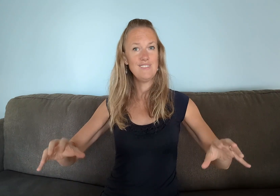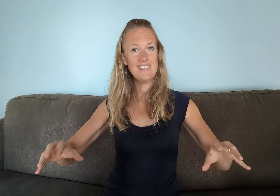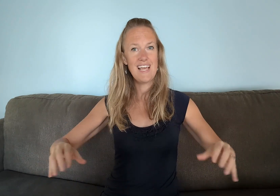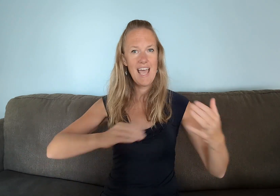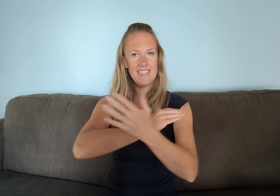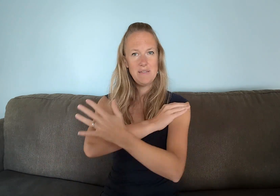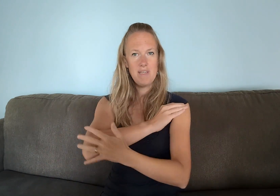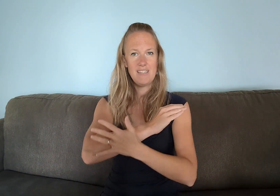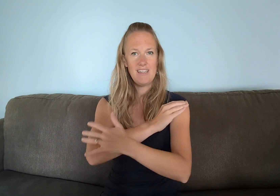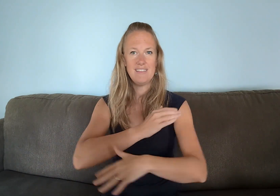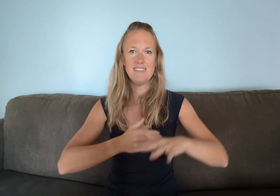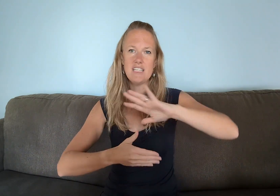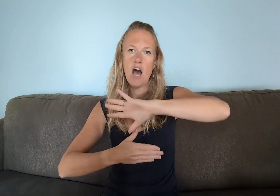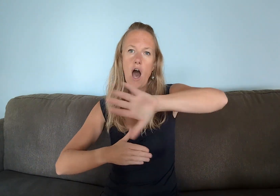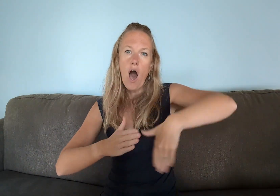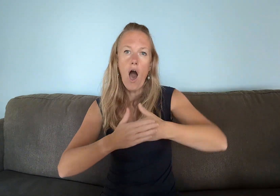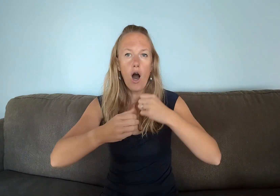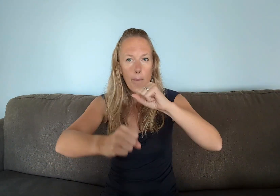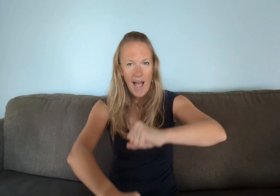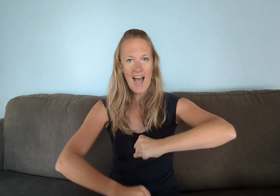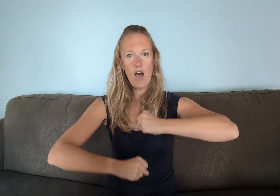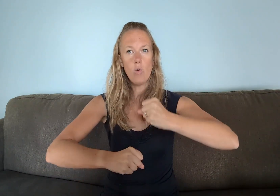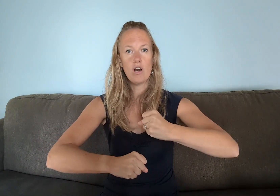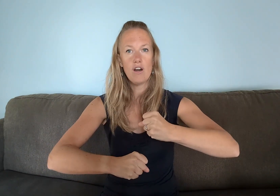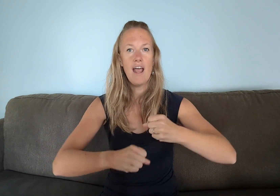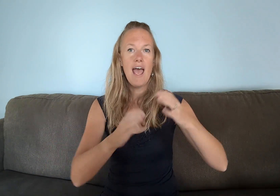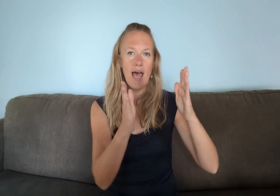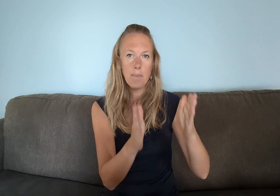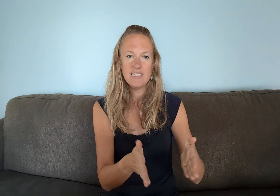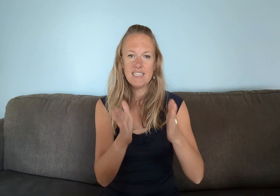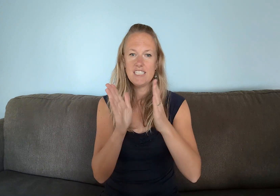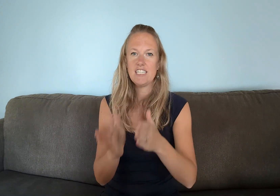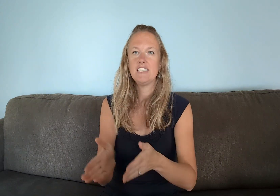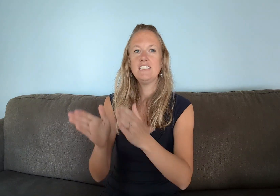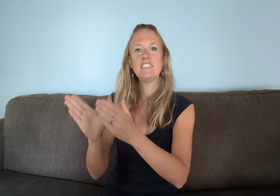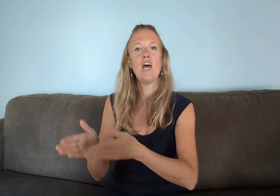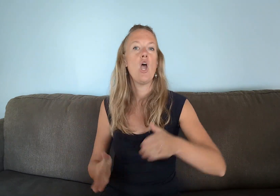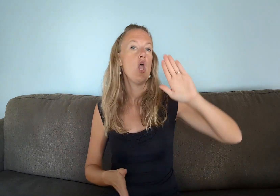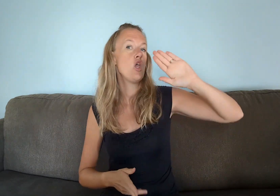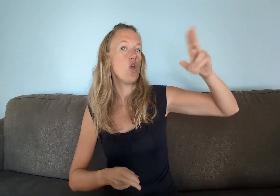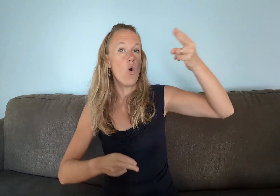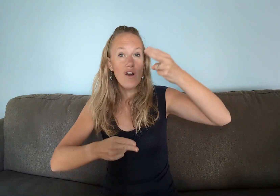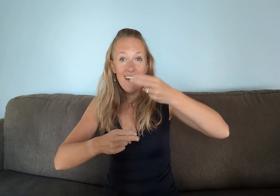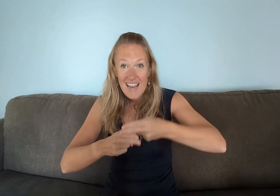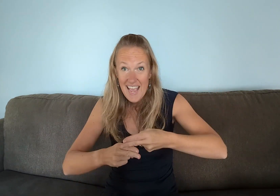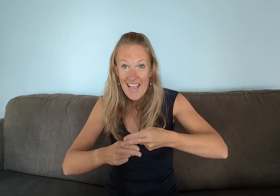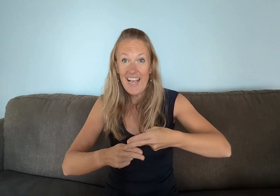thrones and dominions, all power and positions. Your